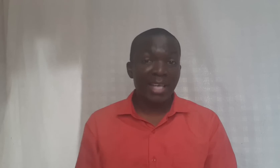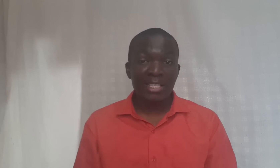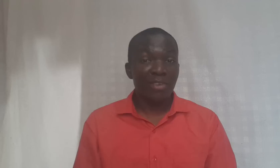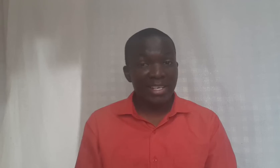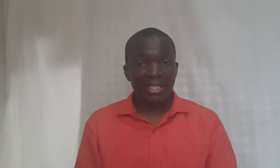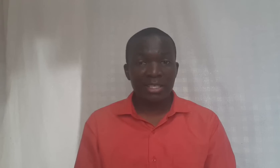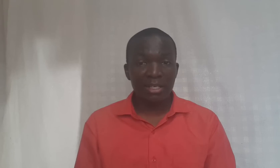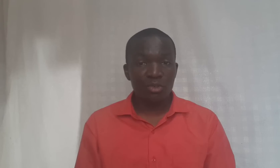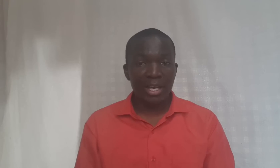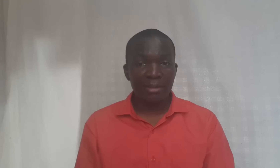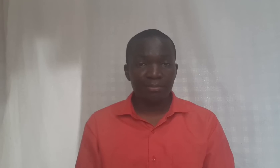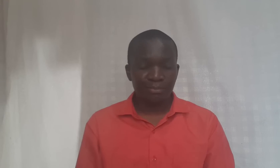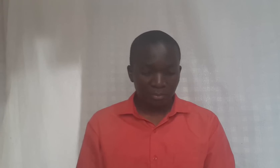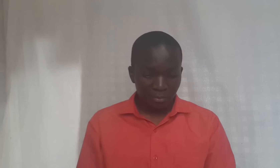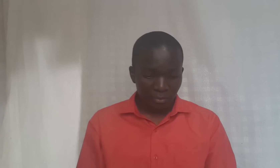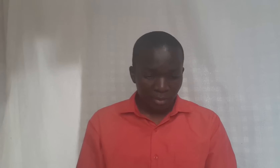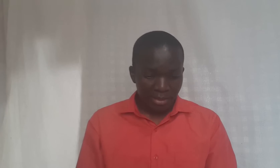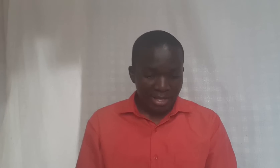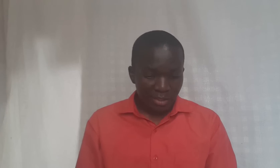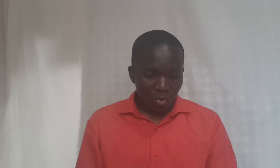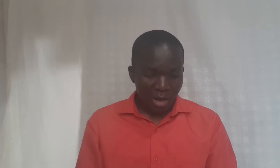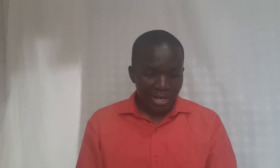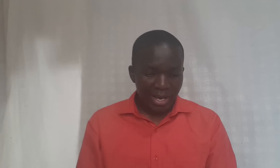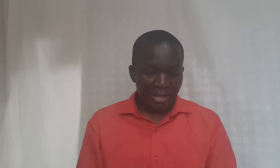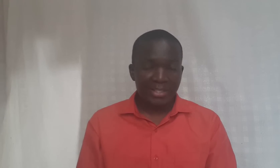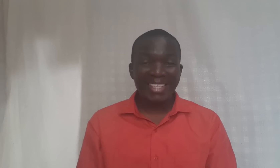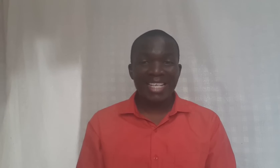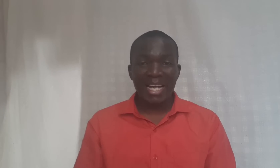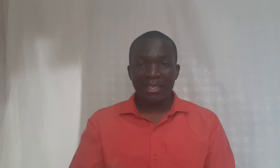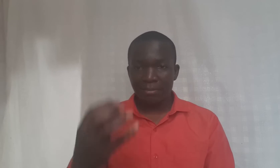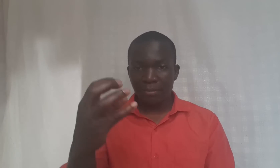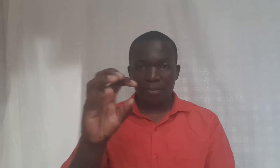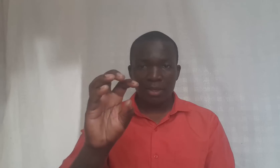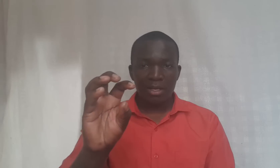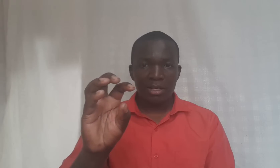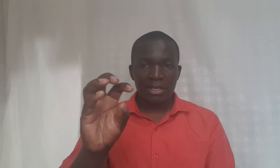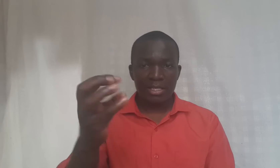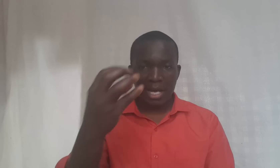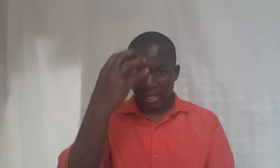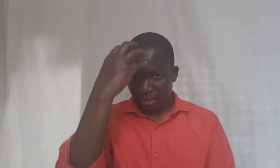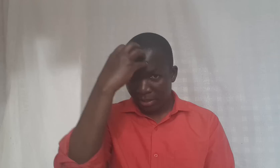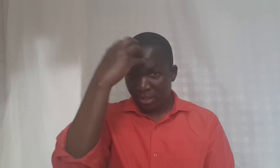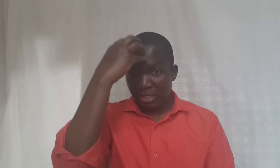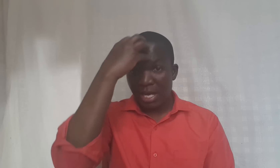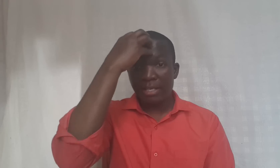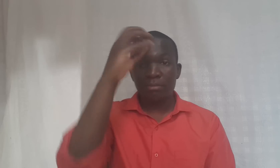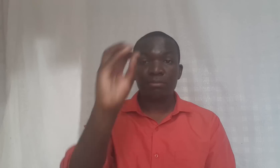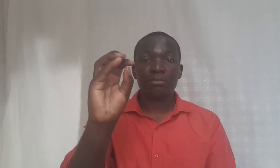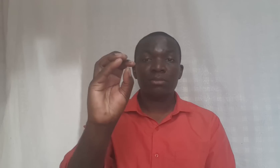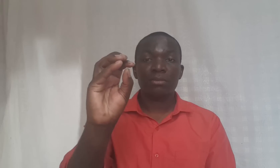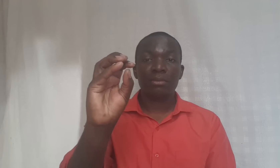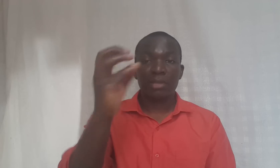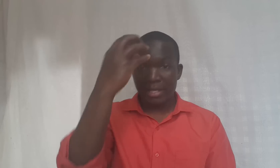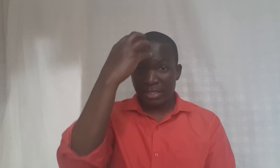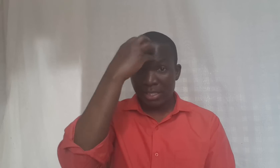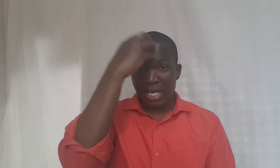is very necessary to sign. The next one here is Kitale. Kitale, this Kitale. Like this,